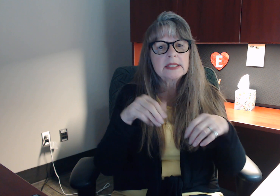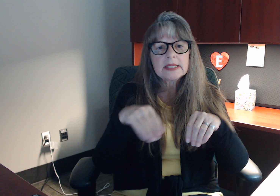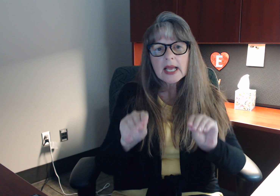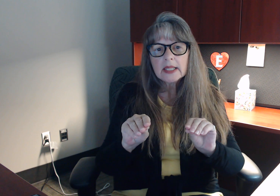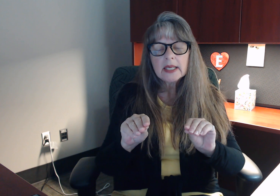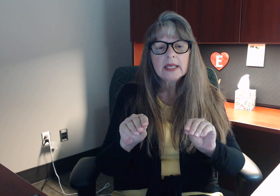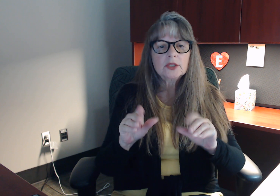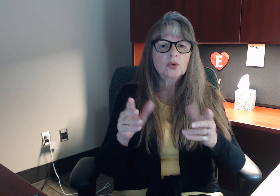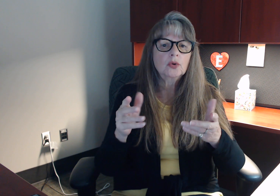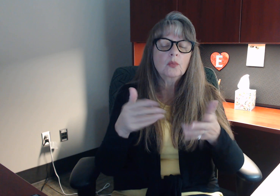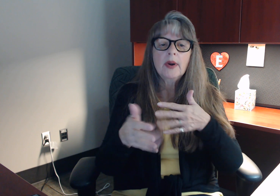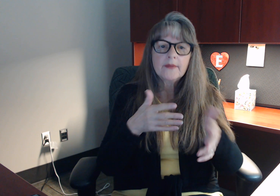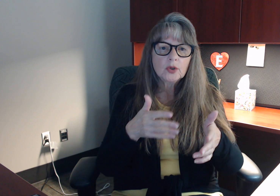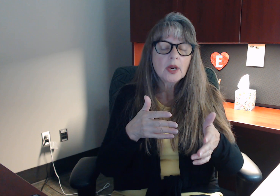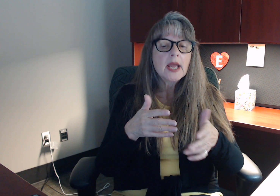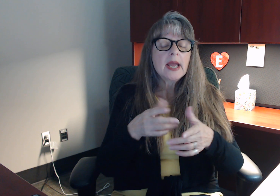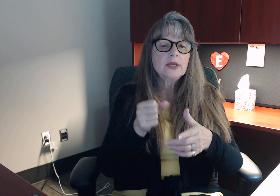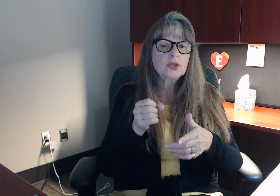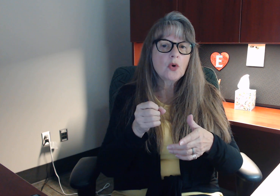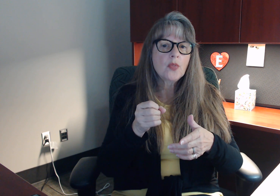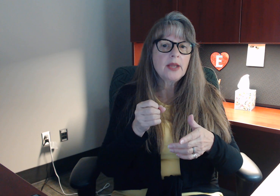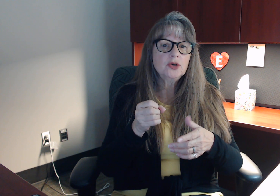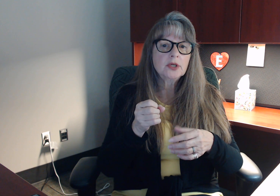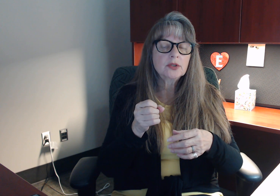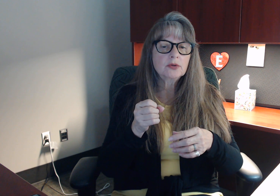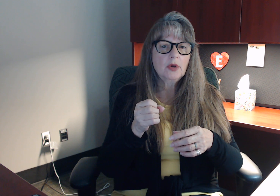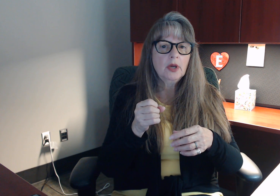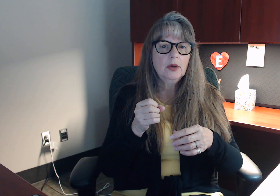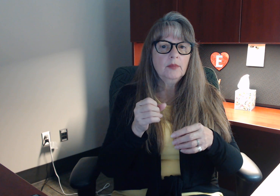sell it, or whatever. And so they just,